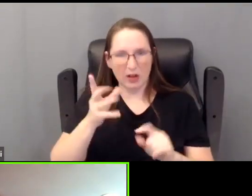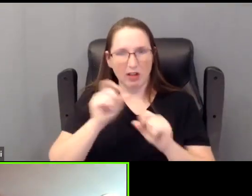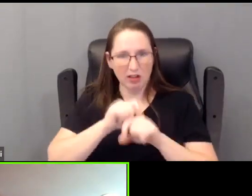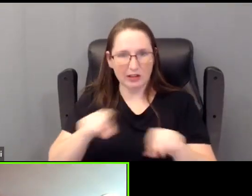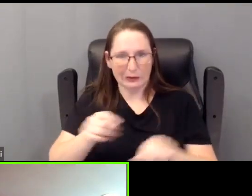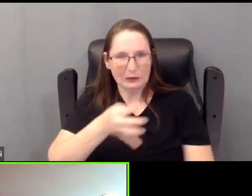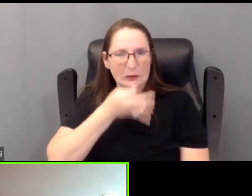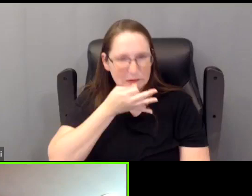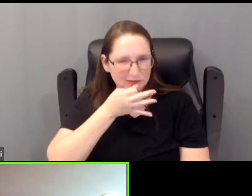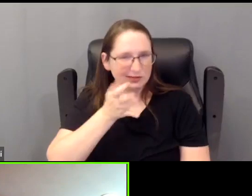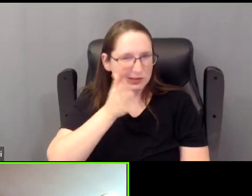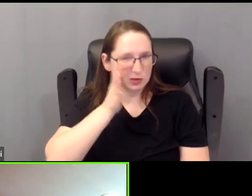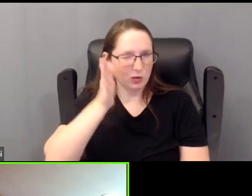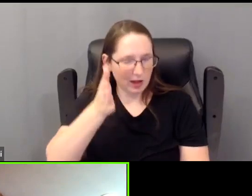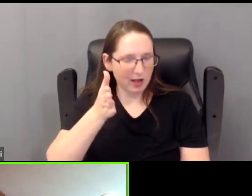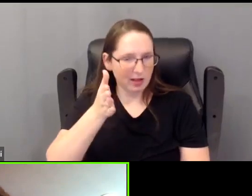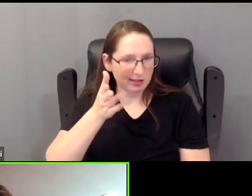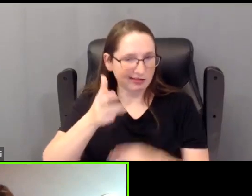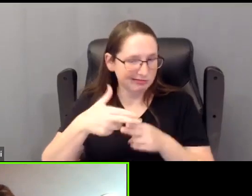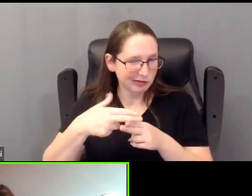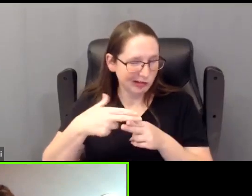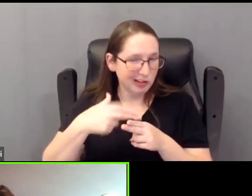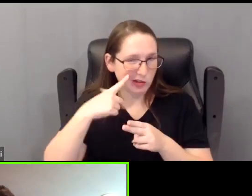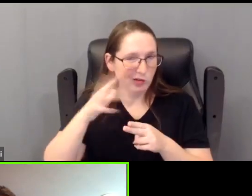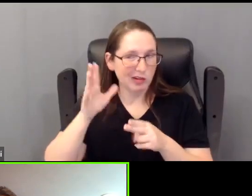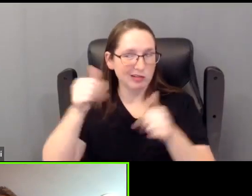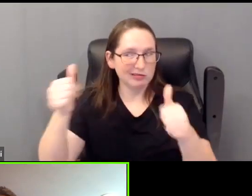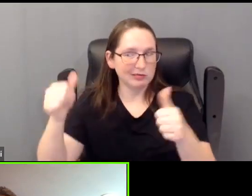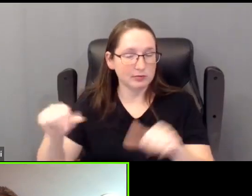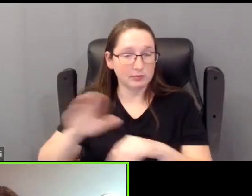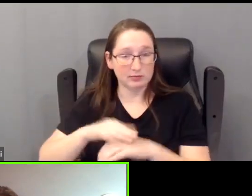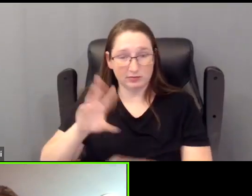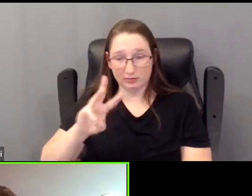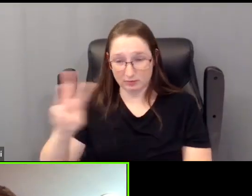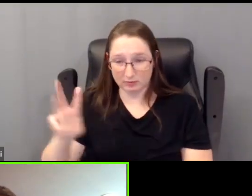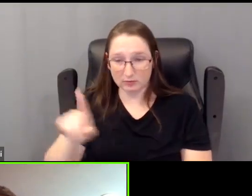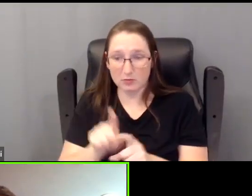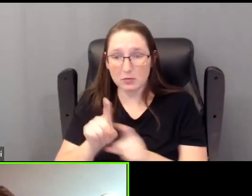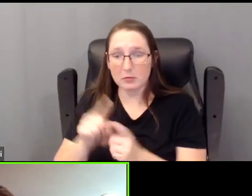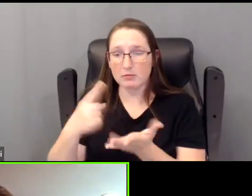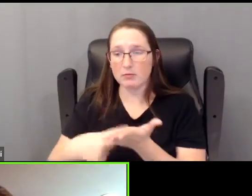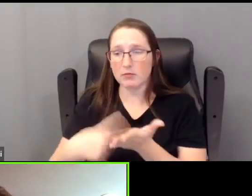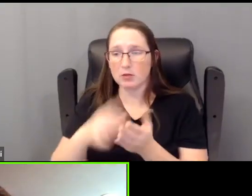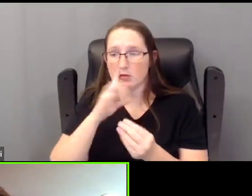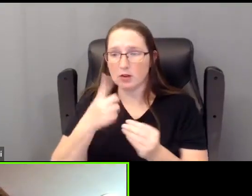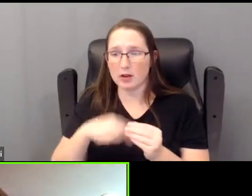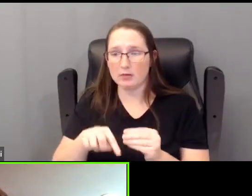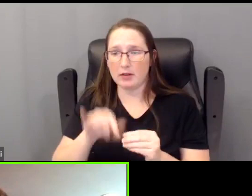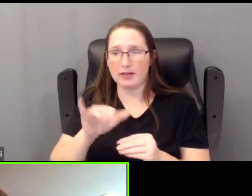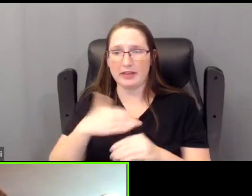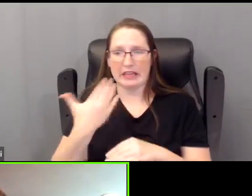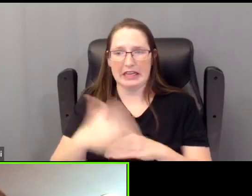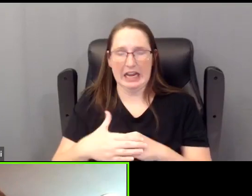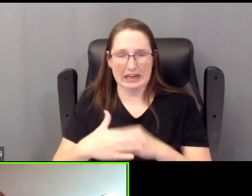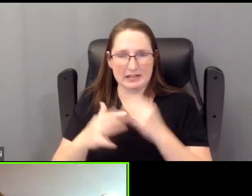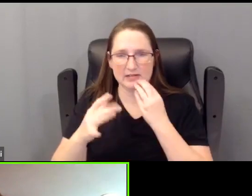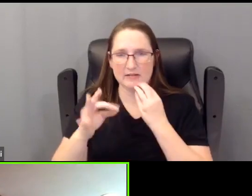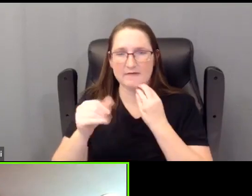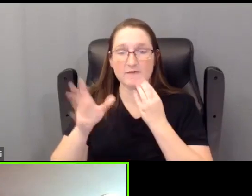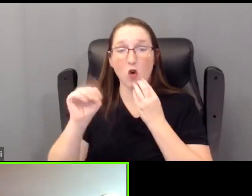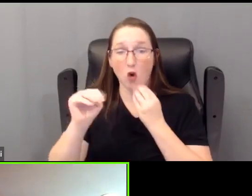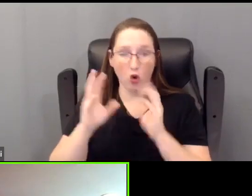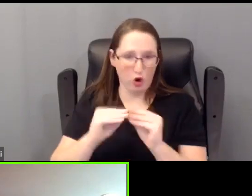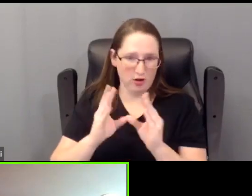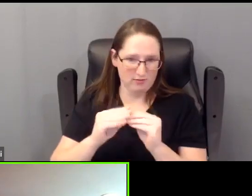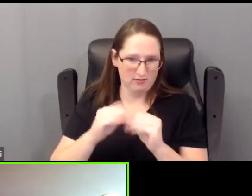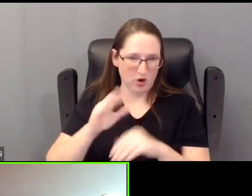very shortly. We'll put it on our website. We'll also be talking about it in our next forum that we have